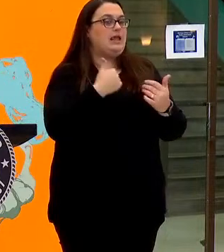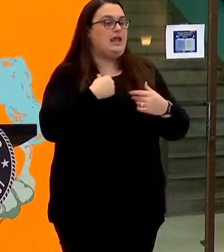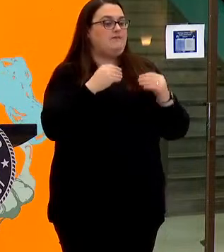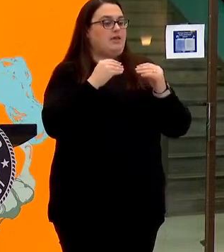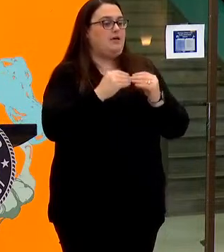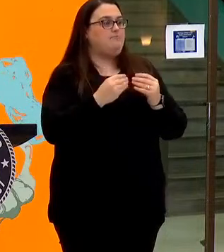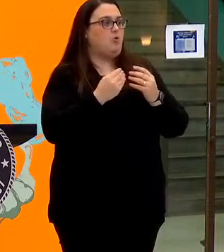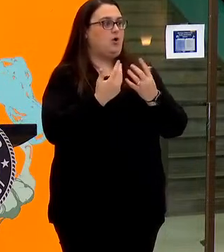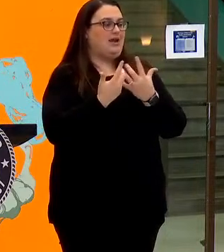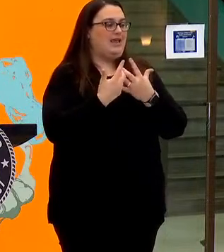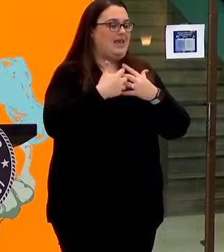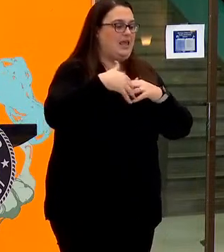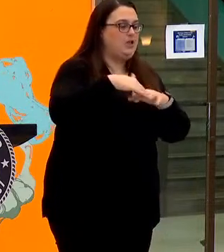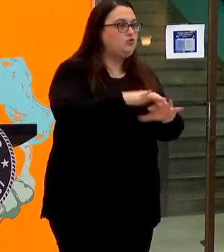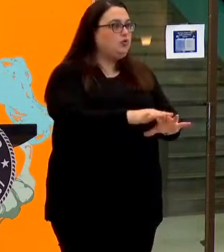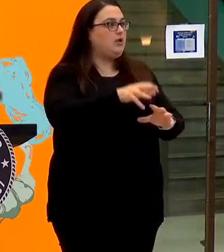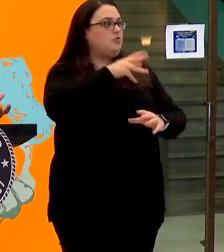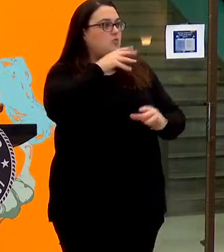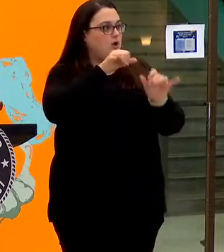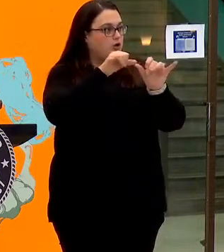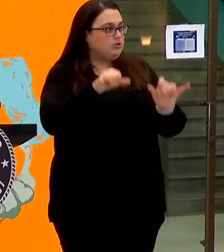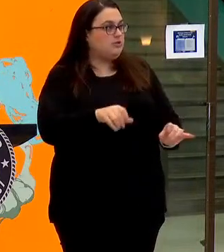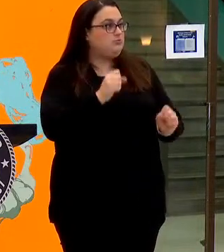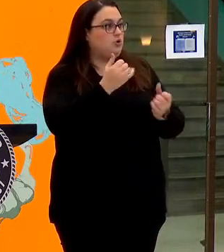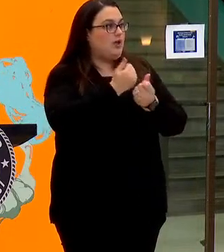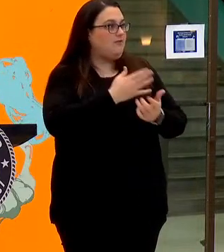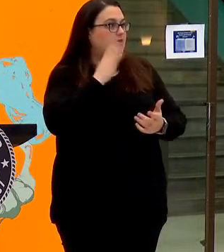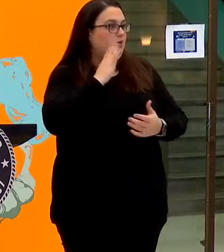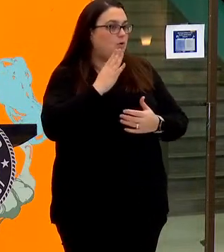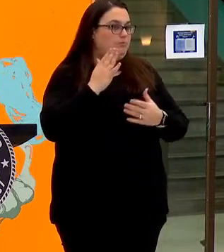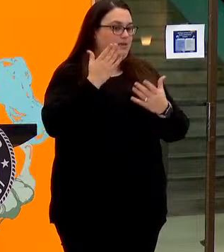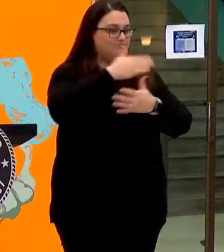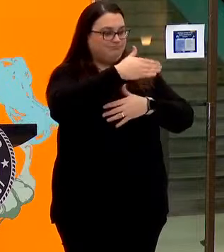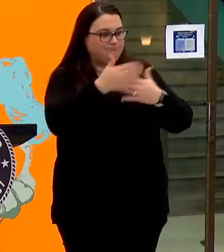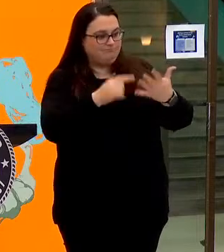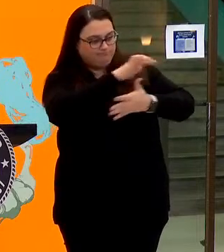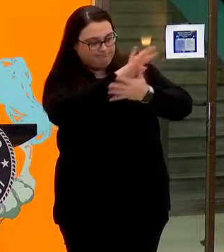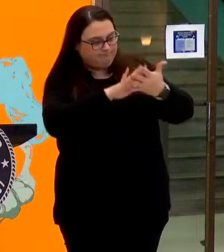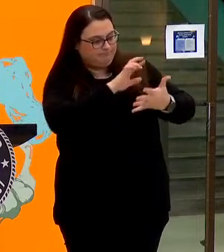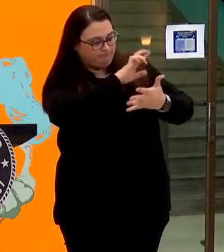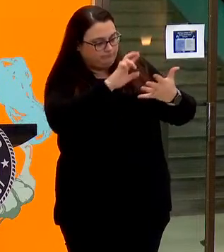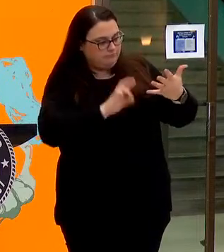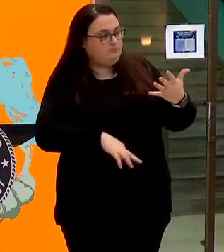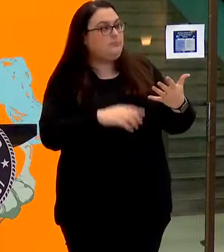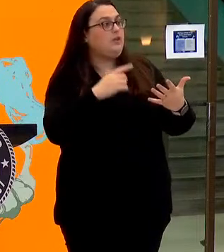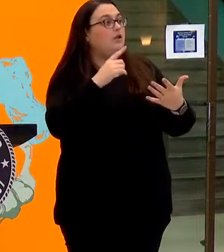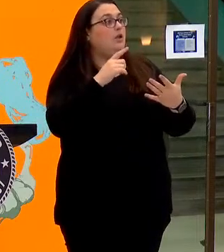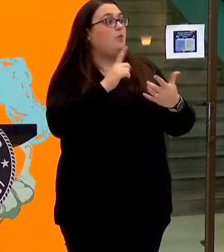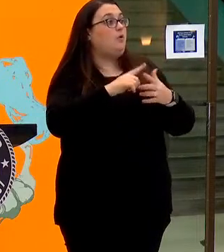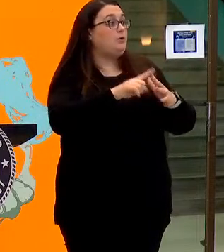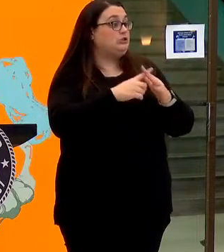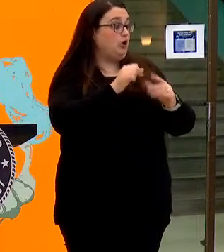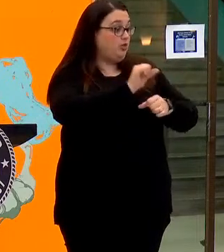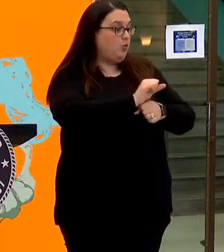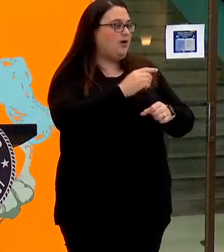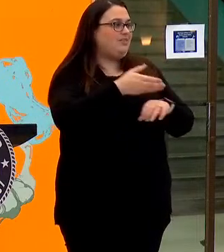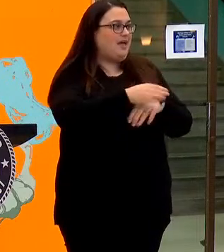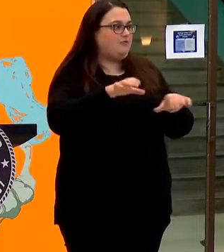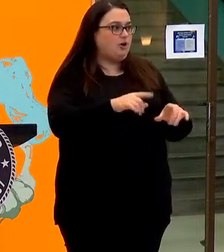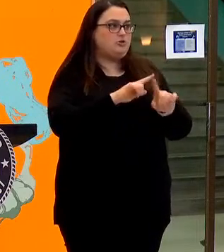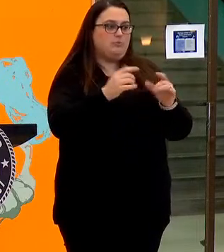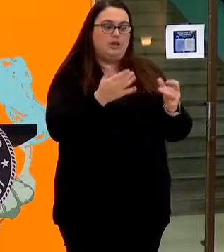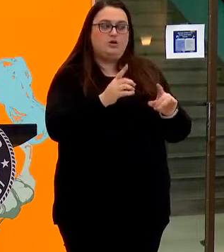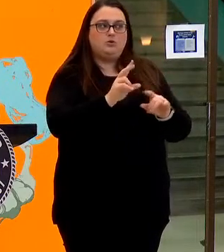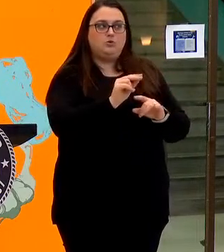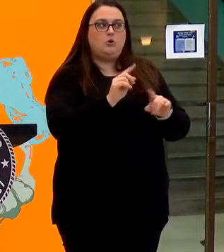a more integrated water system? So I think all of those things will be on the table. And as we get into the work, not just of after action here,